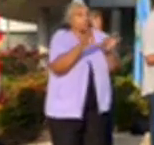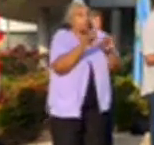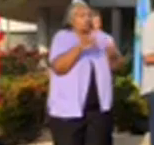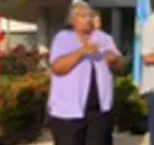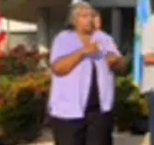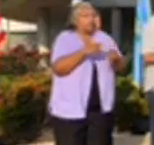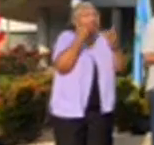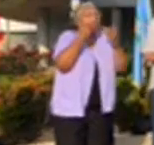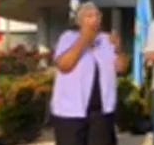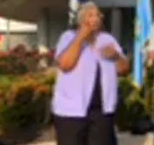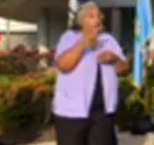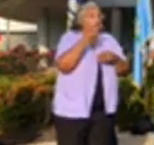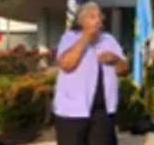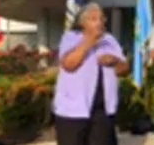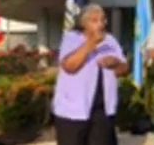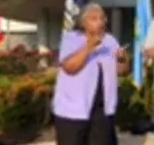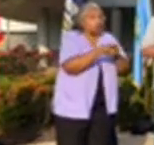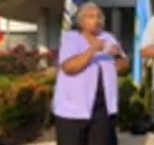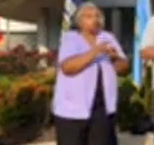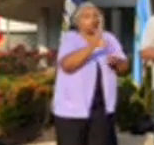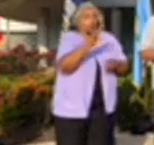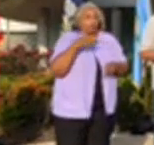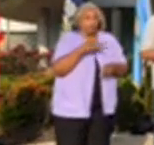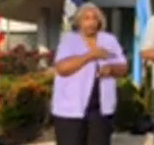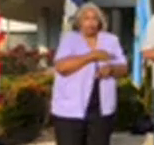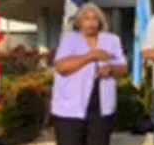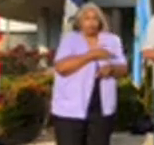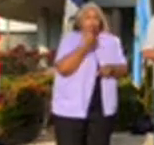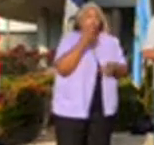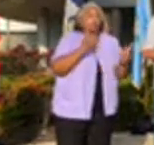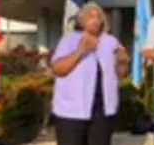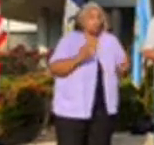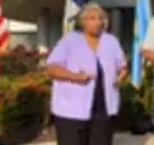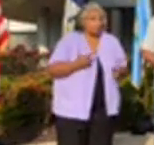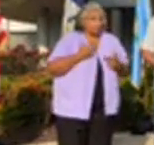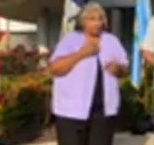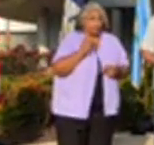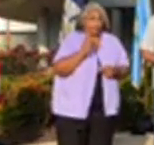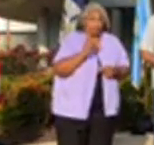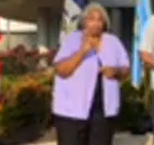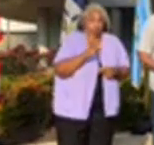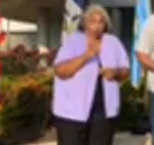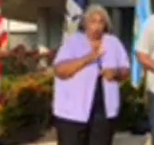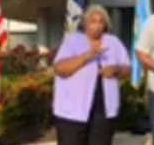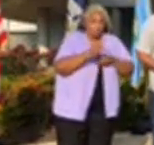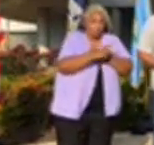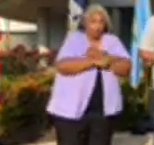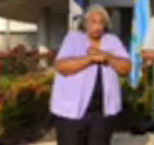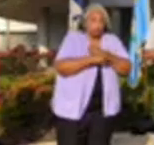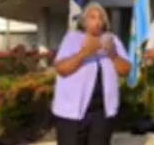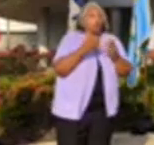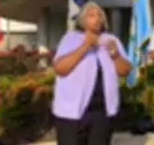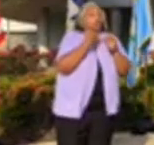you and your staff. You know, for the residents of St. Bernard Parish, we want you to continue to monitor